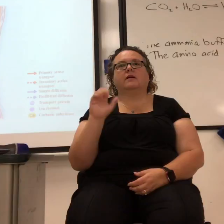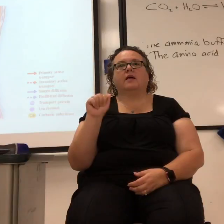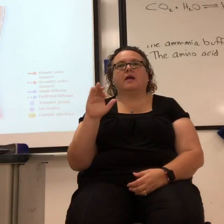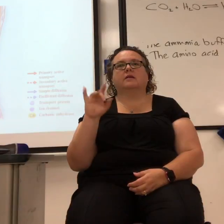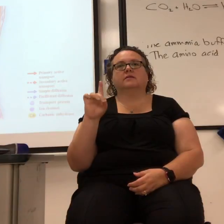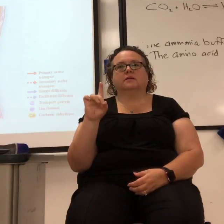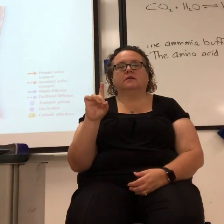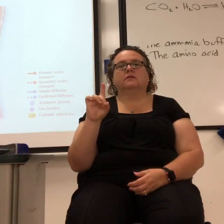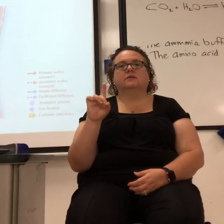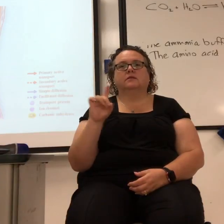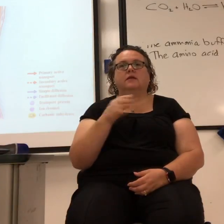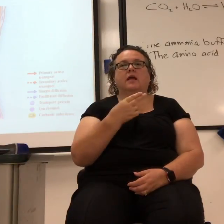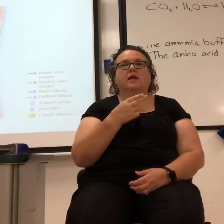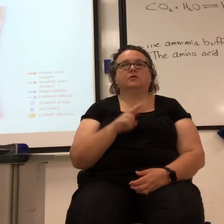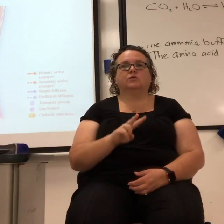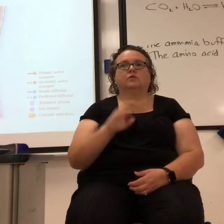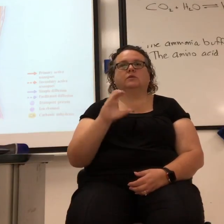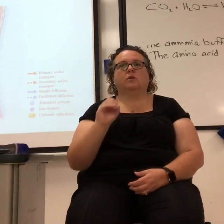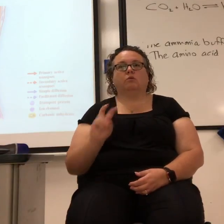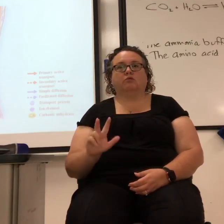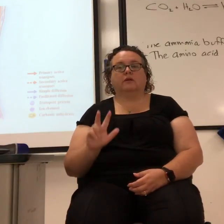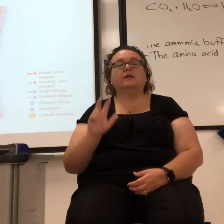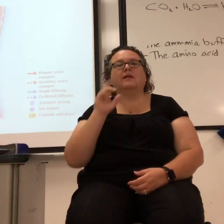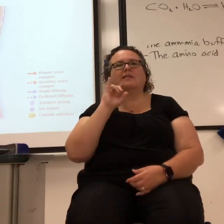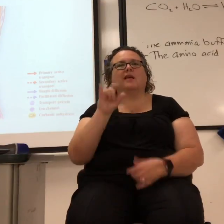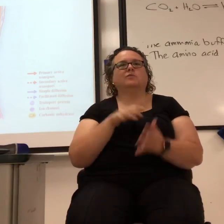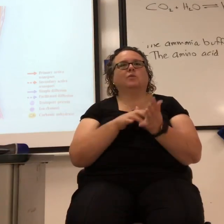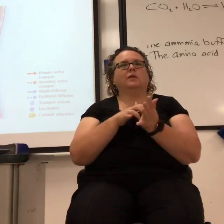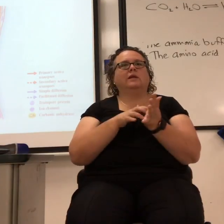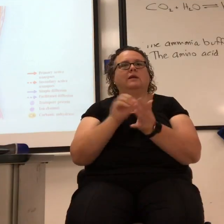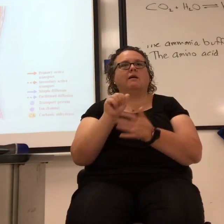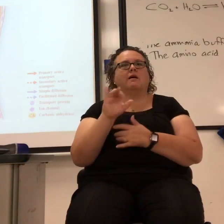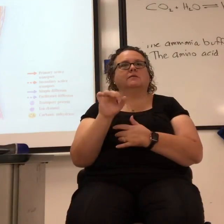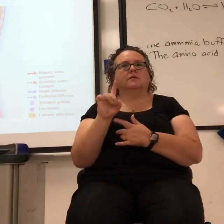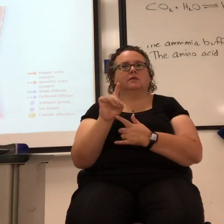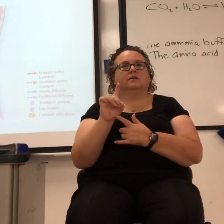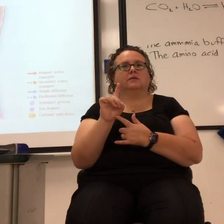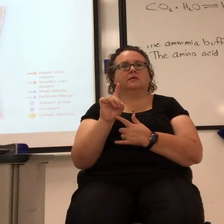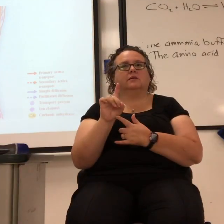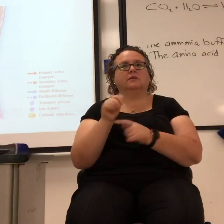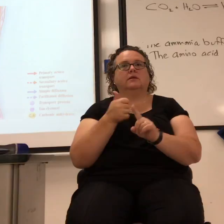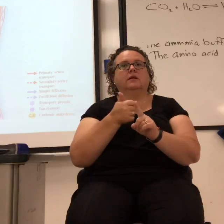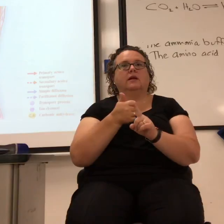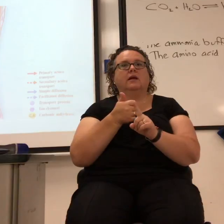H2CO3, and that's a weak acid. It dissociates into